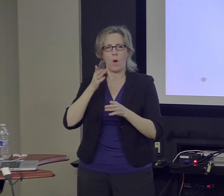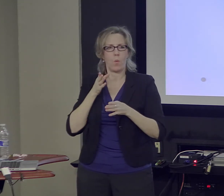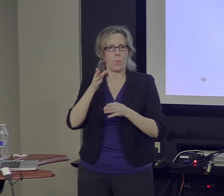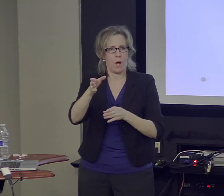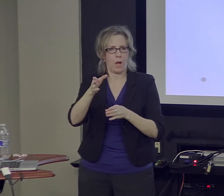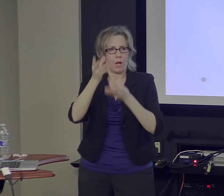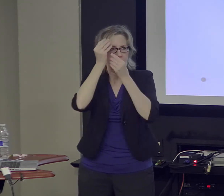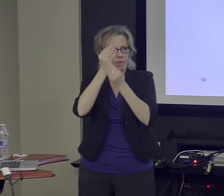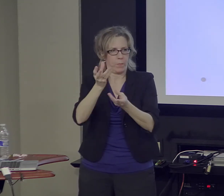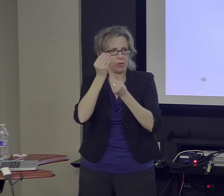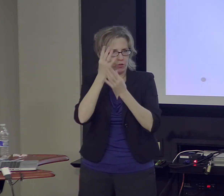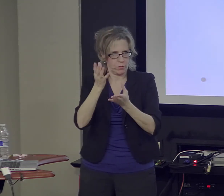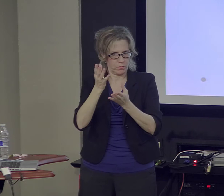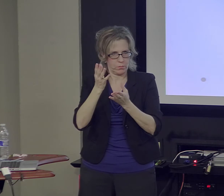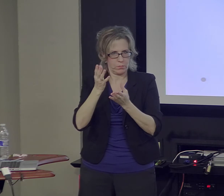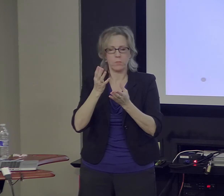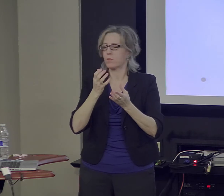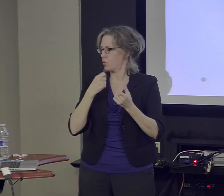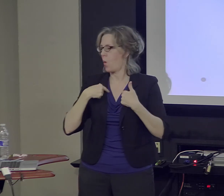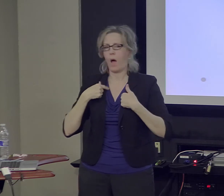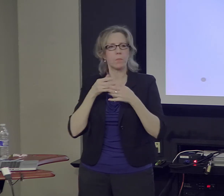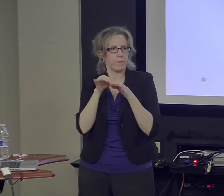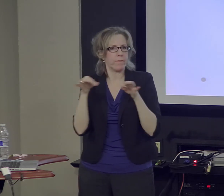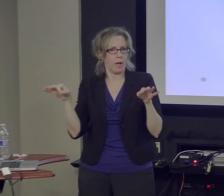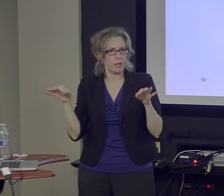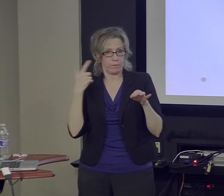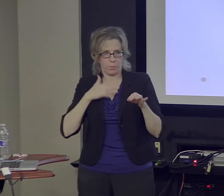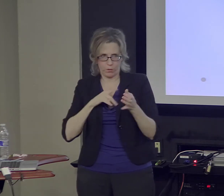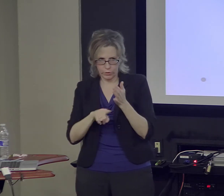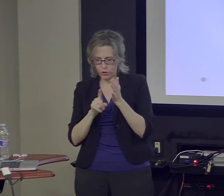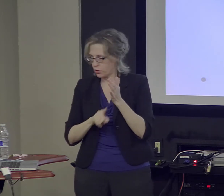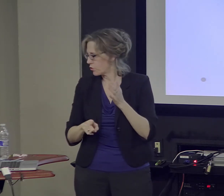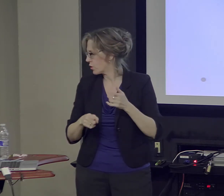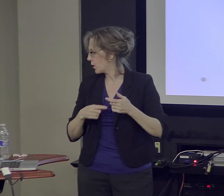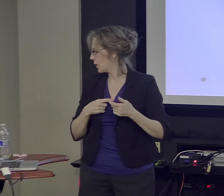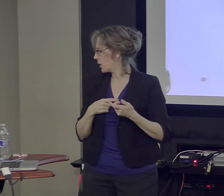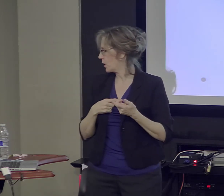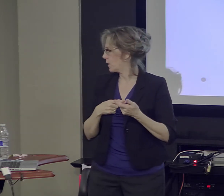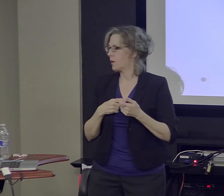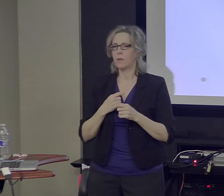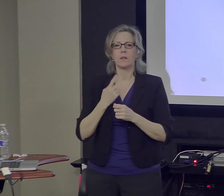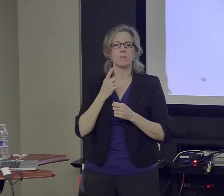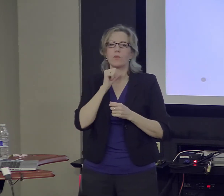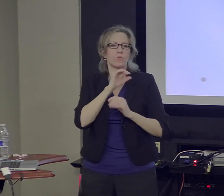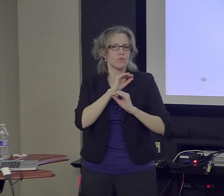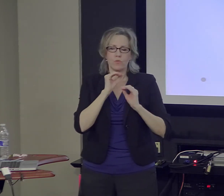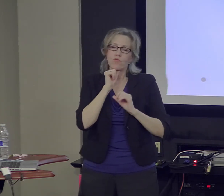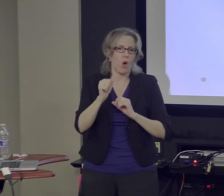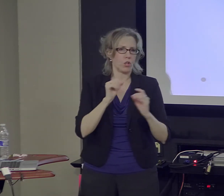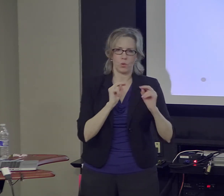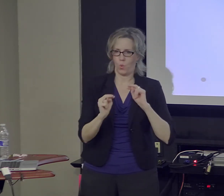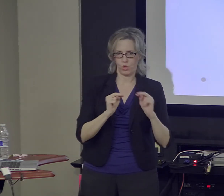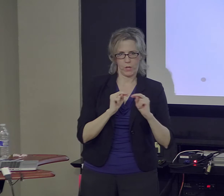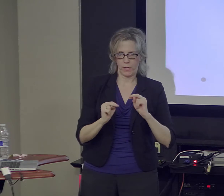So I'd like to clarify what I mean by international sign. In the purpose of this